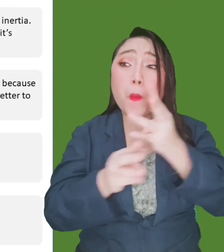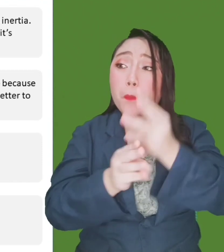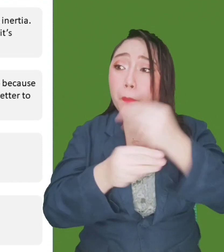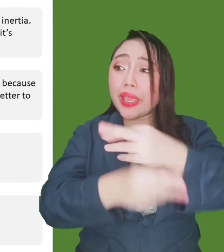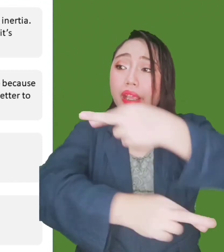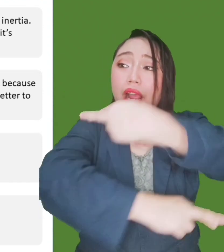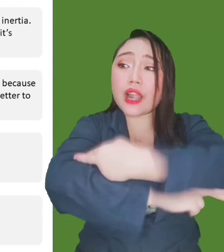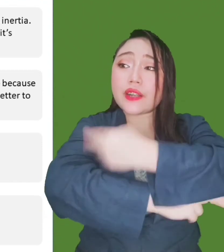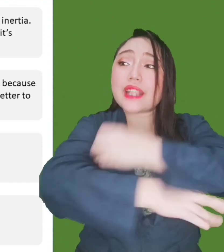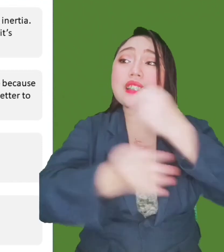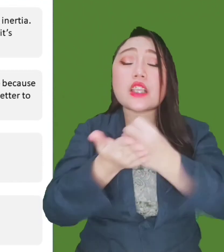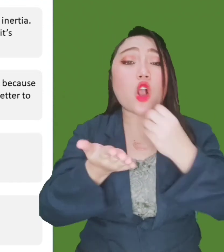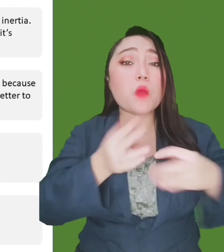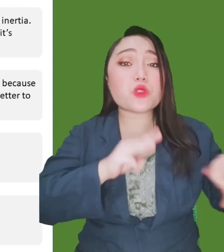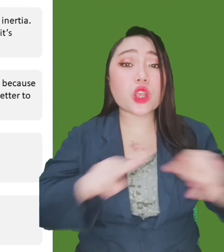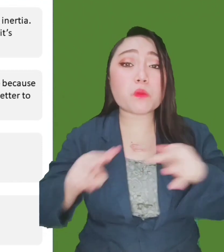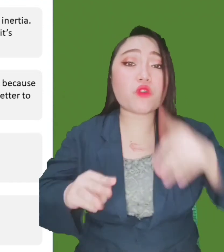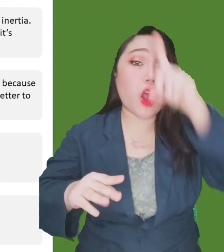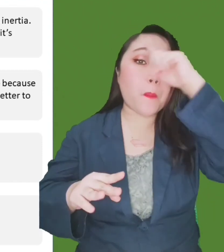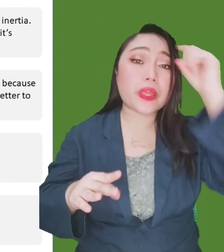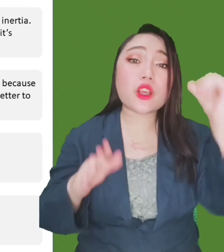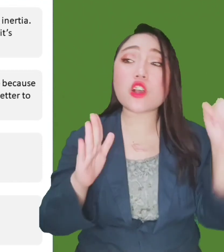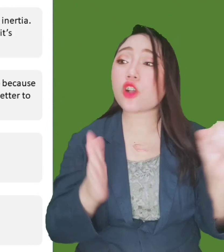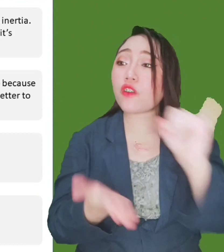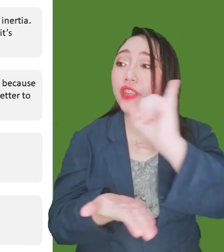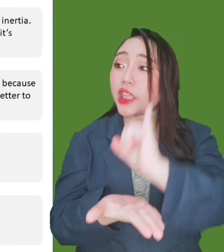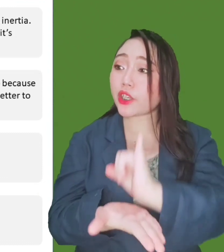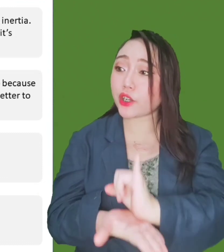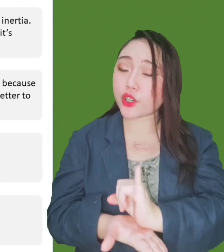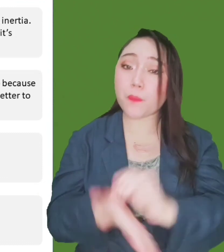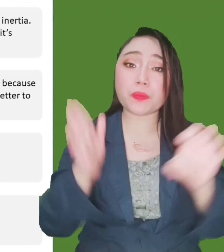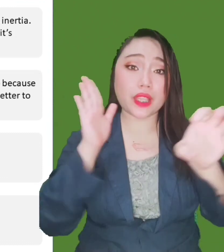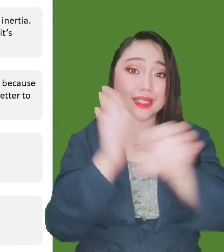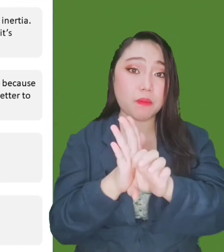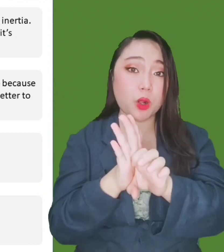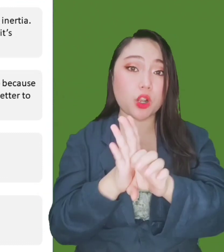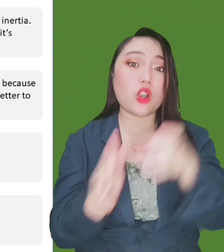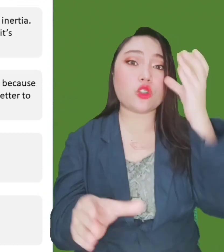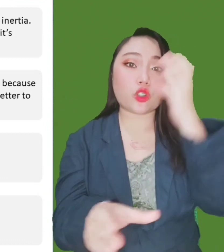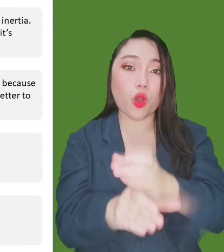to make a resting object move because of its